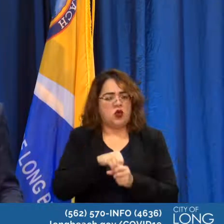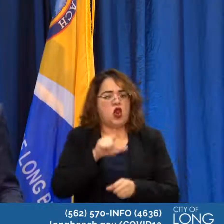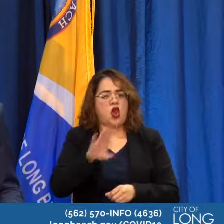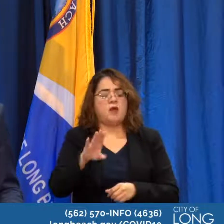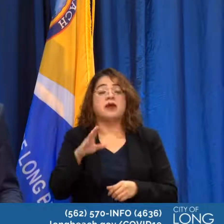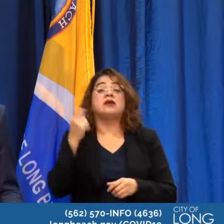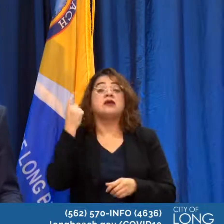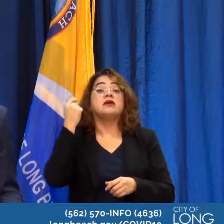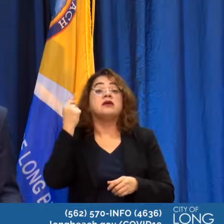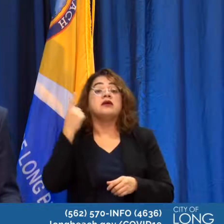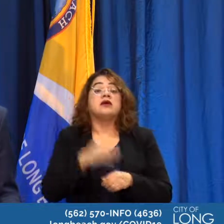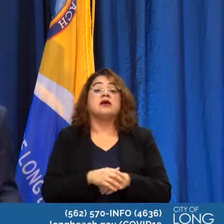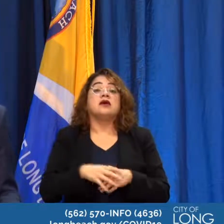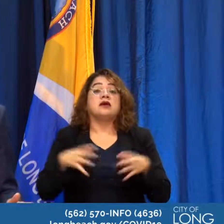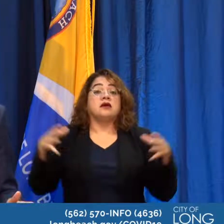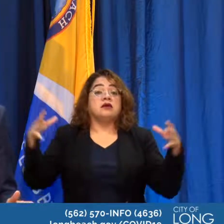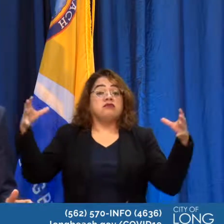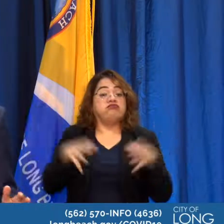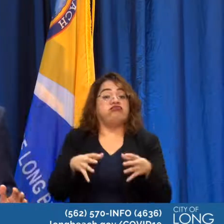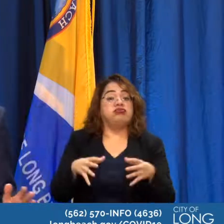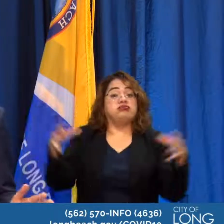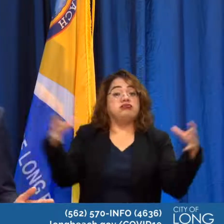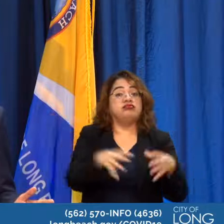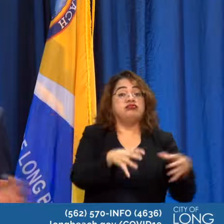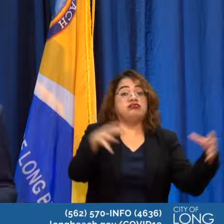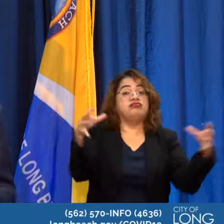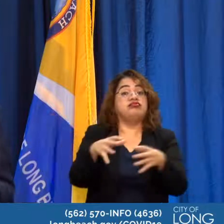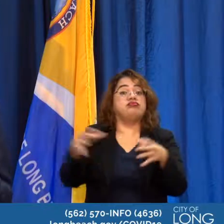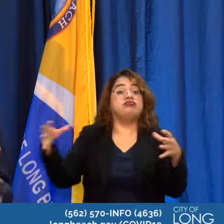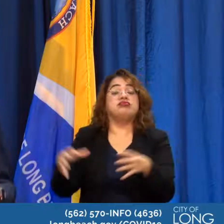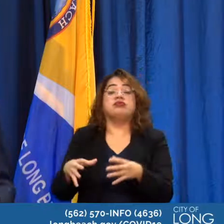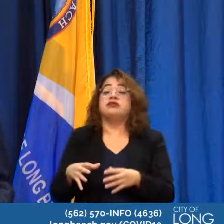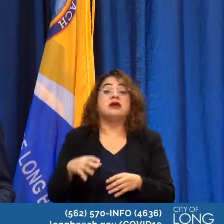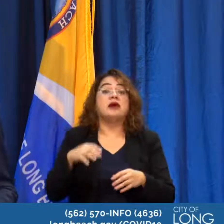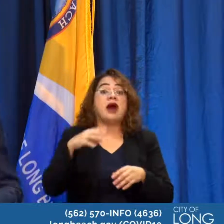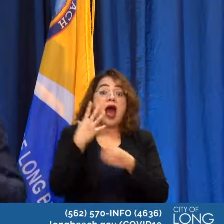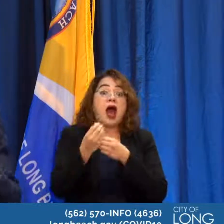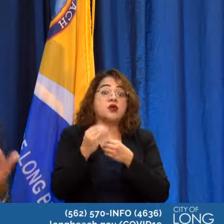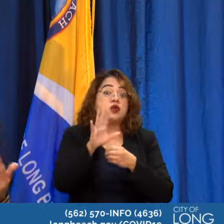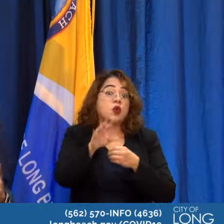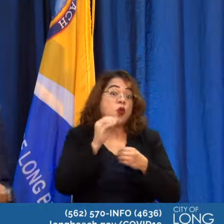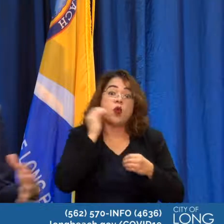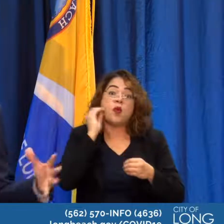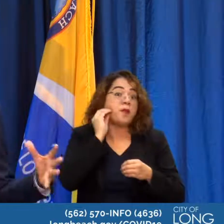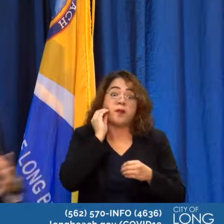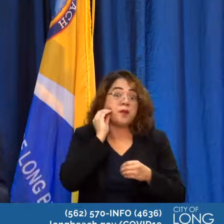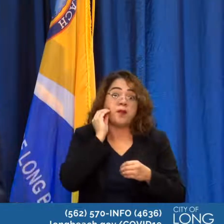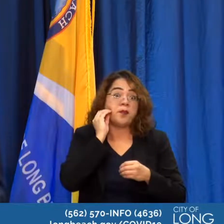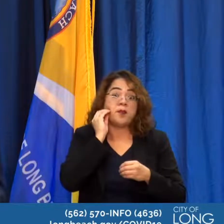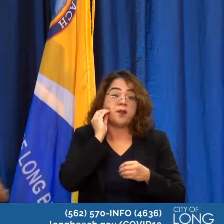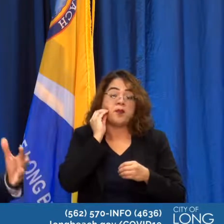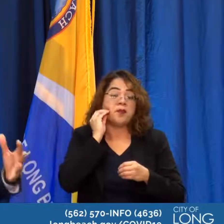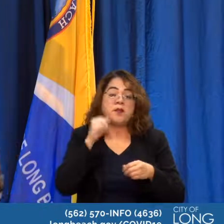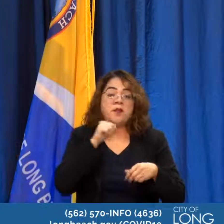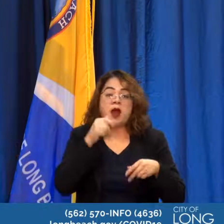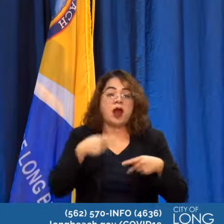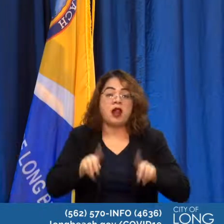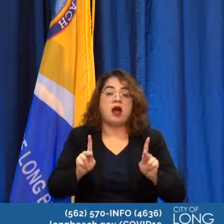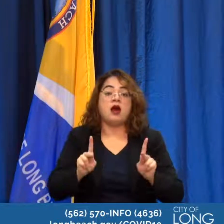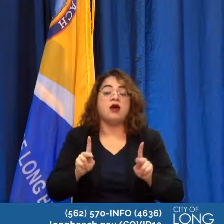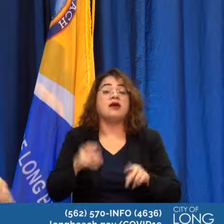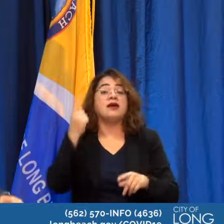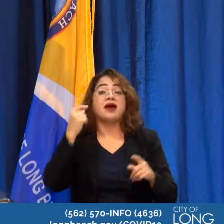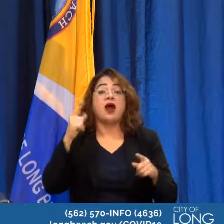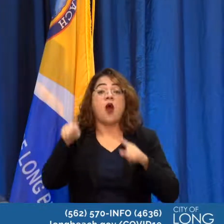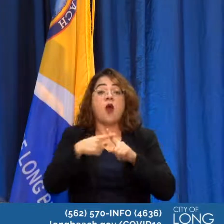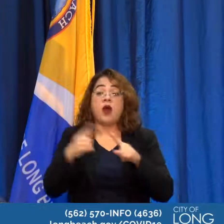of households. This aligns with what's happening across the county because we know that gatherings, when folks are coming together, is when a